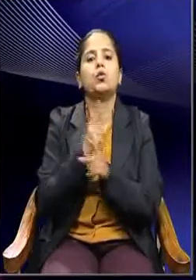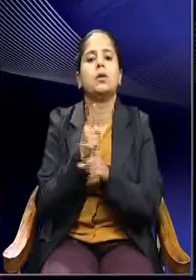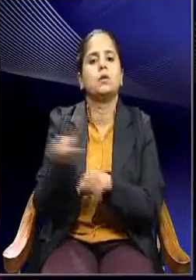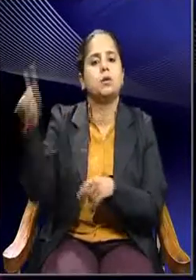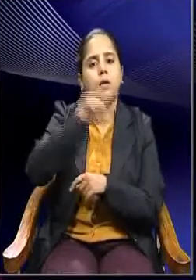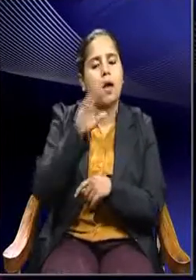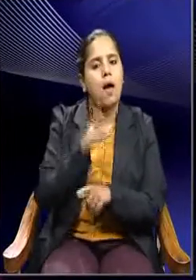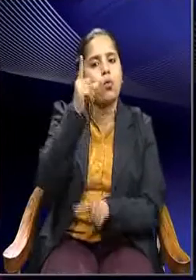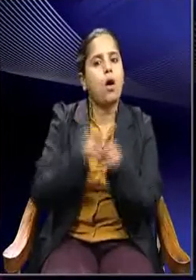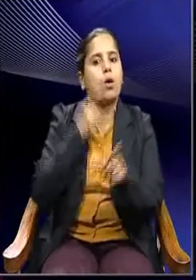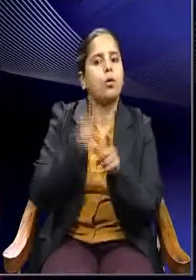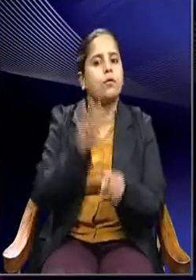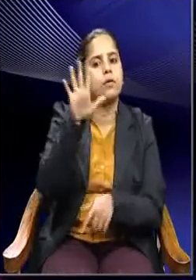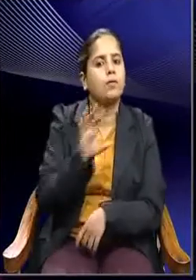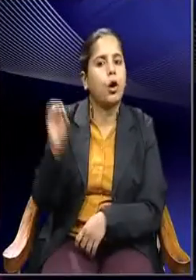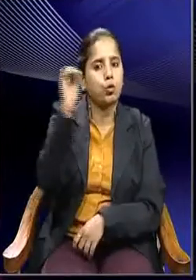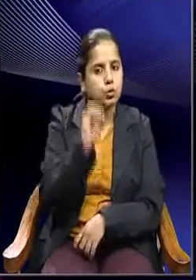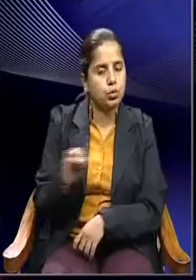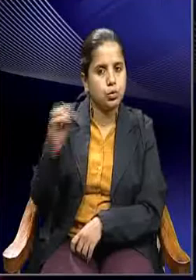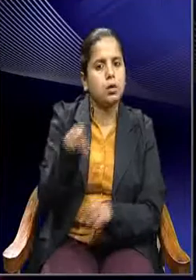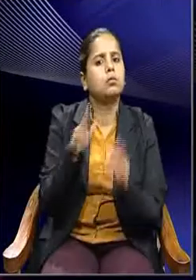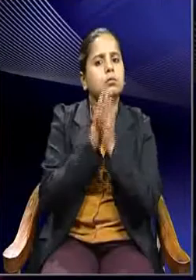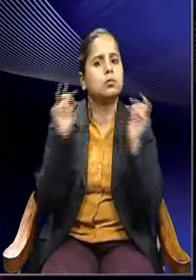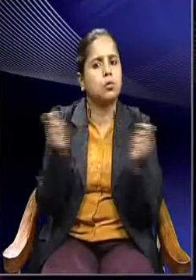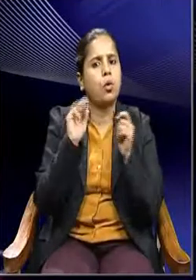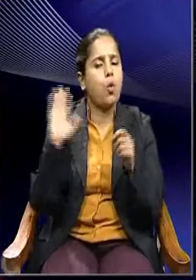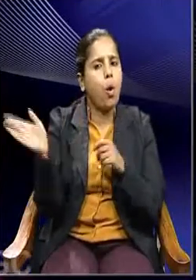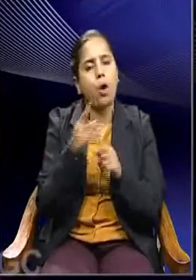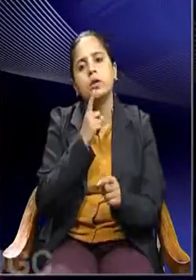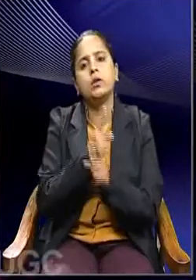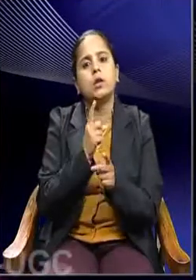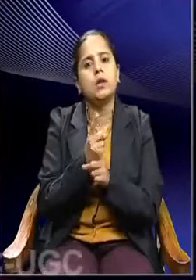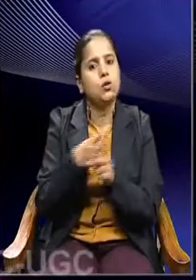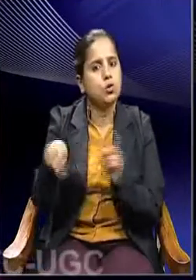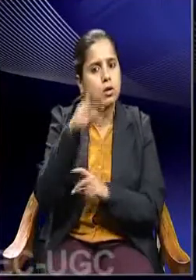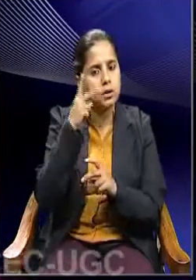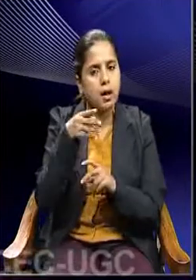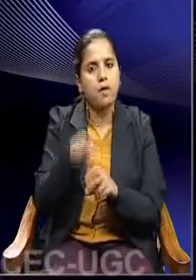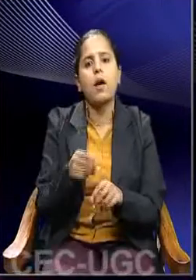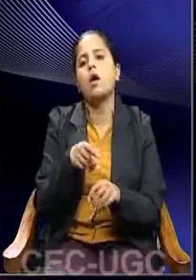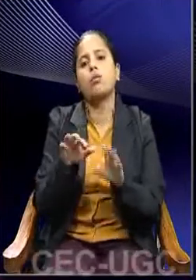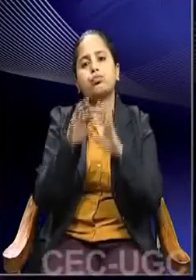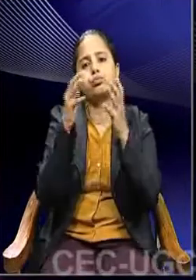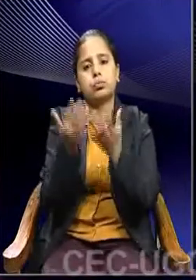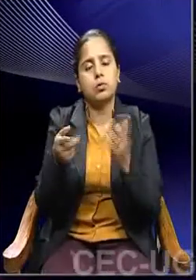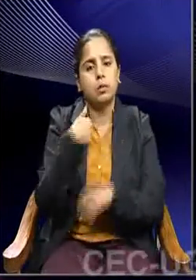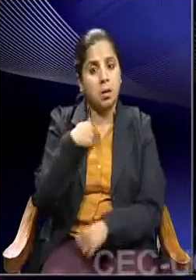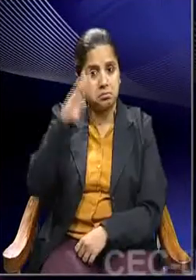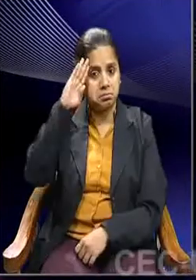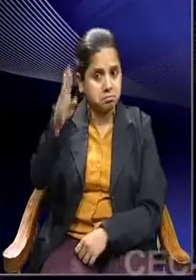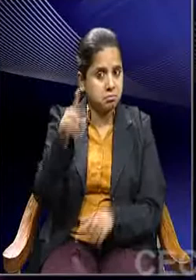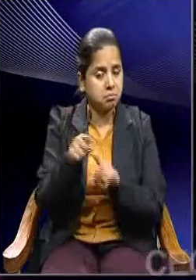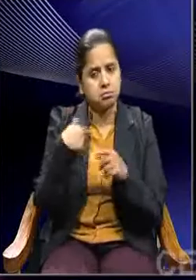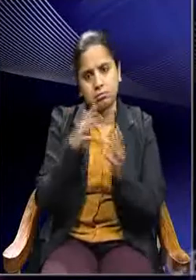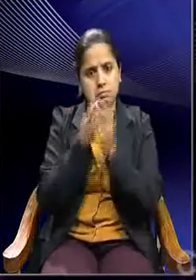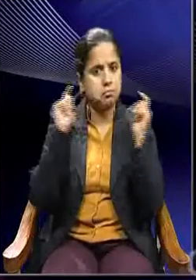on 5th October, it celebrates all teachers across the globe. And as we salute and